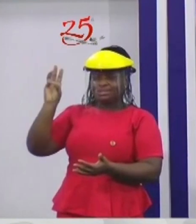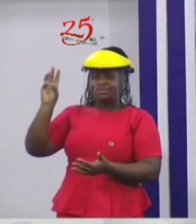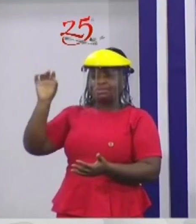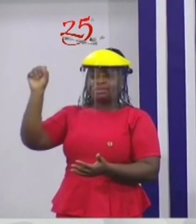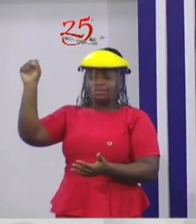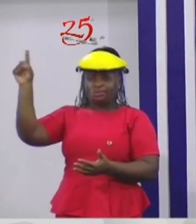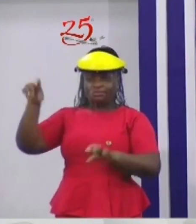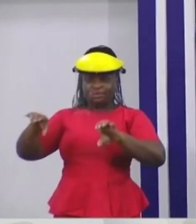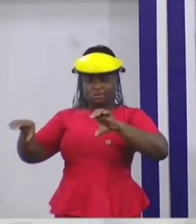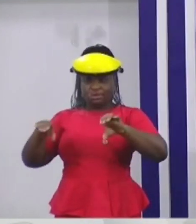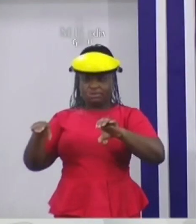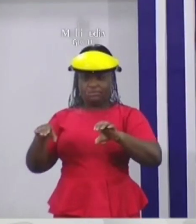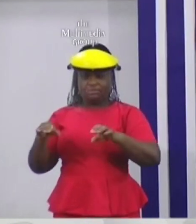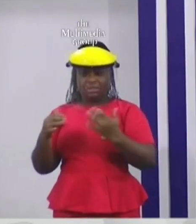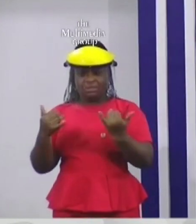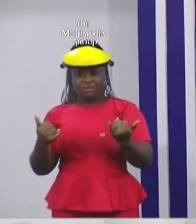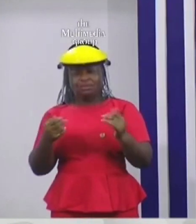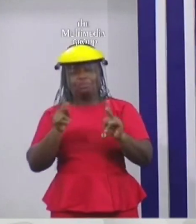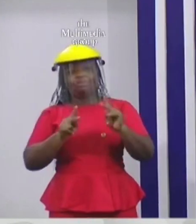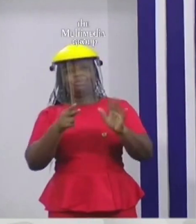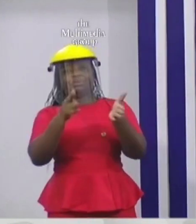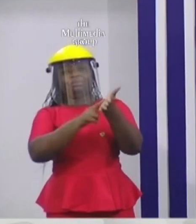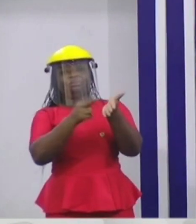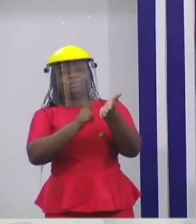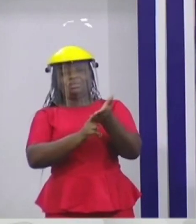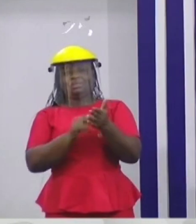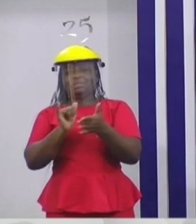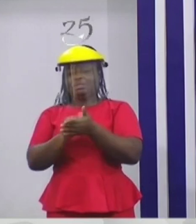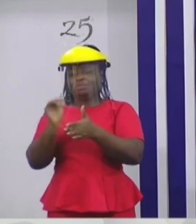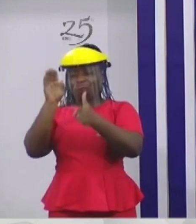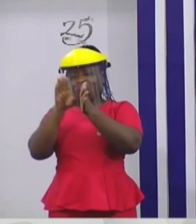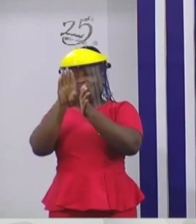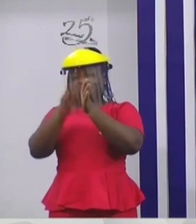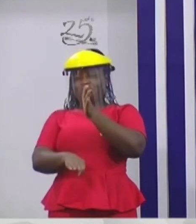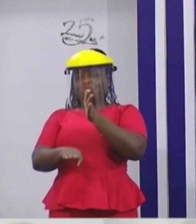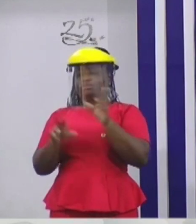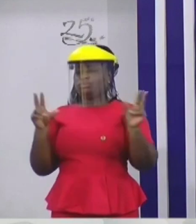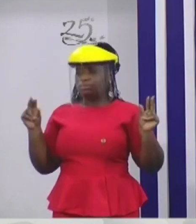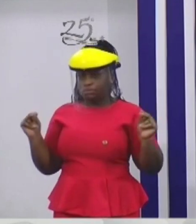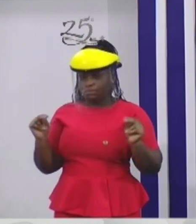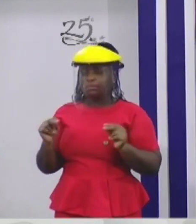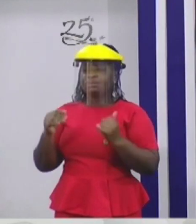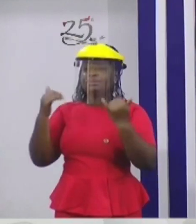cases. So for the networks that are already reporting that our case count has dropped to 4,600, no, that's not correct. The case count is gone up,